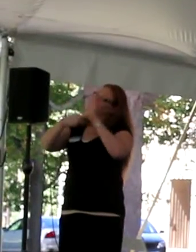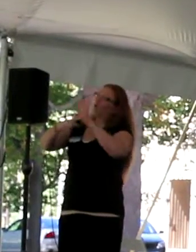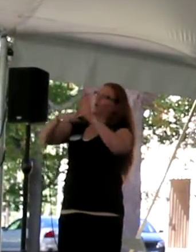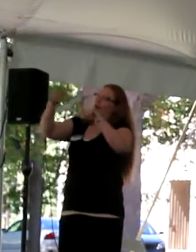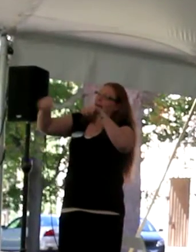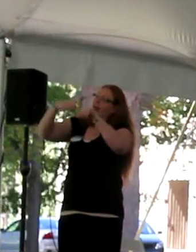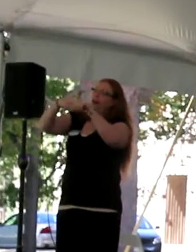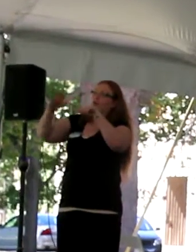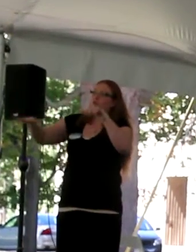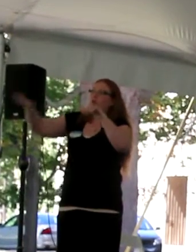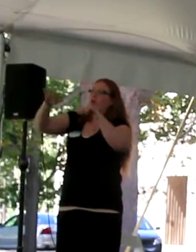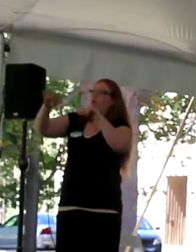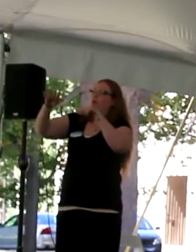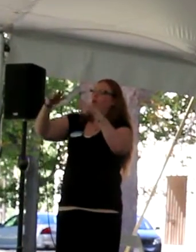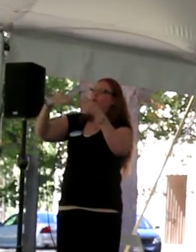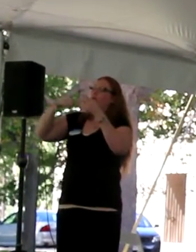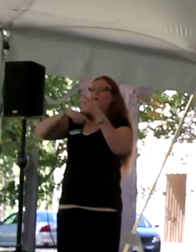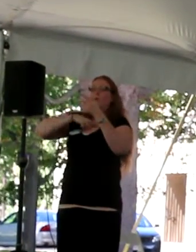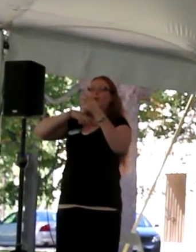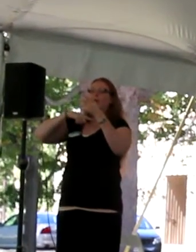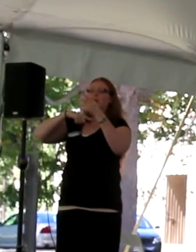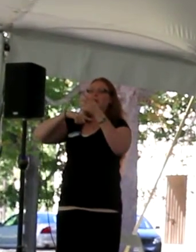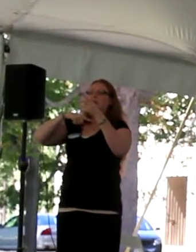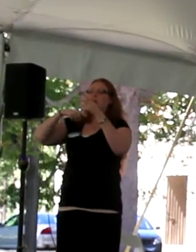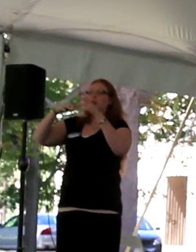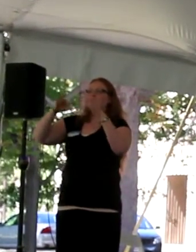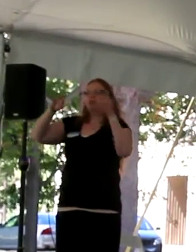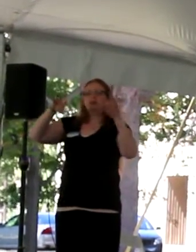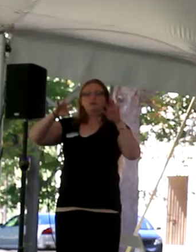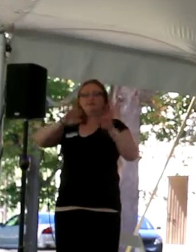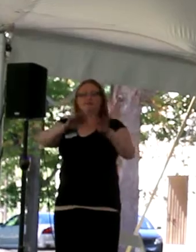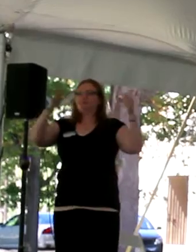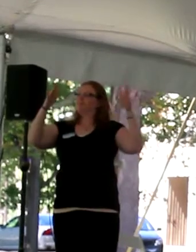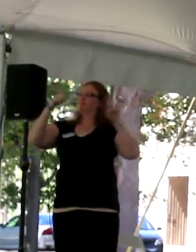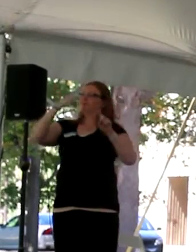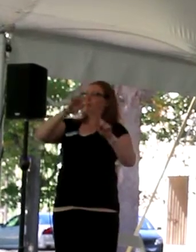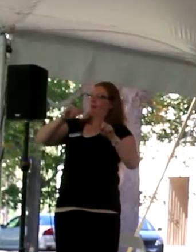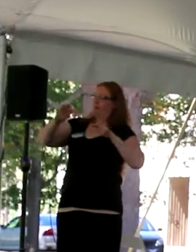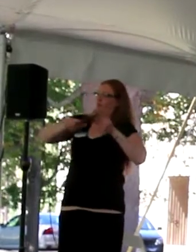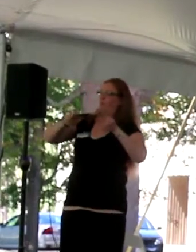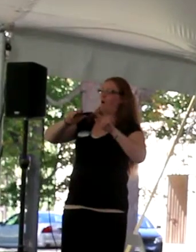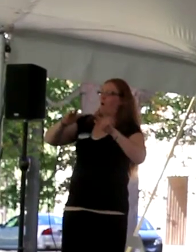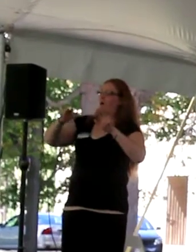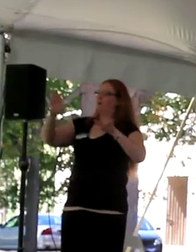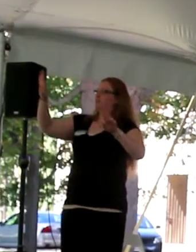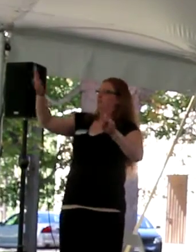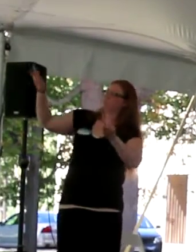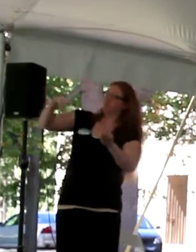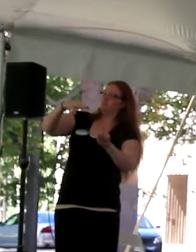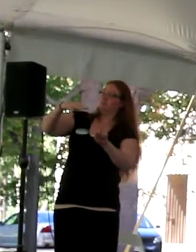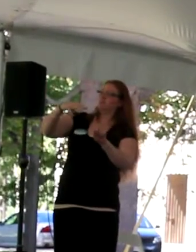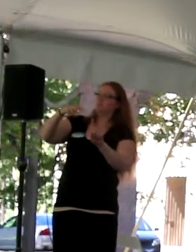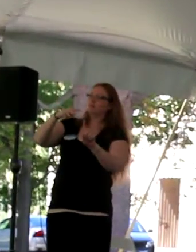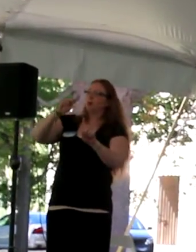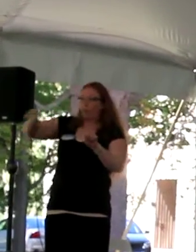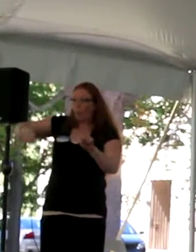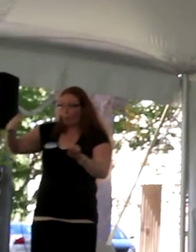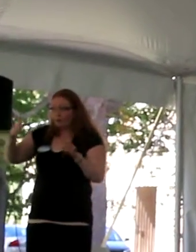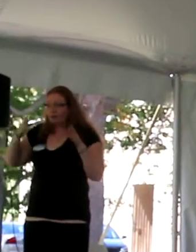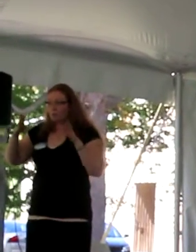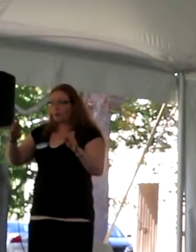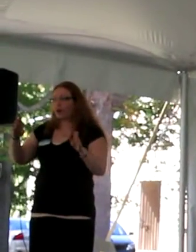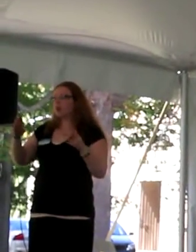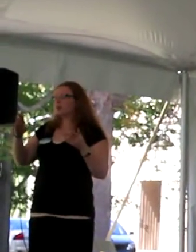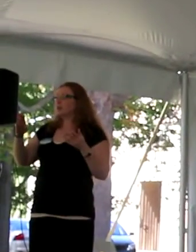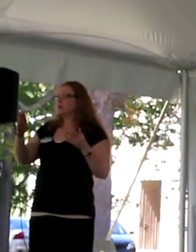national, we need to spotlight the walk. We need to spotlight hearing loss so that we gain national attention. And the only way to do